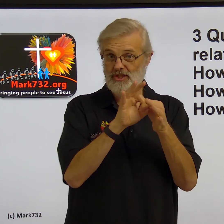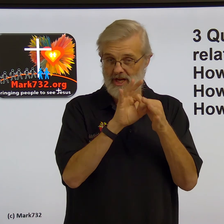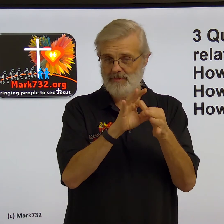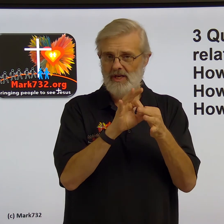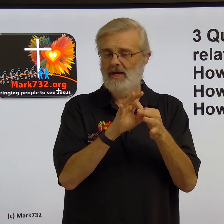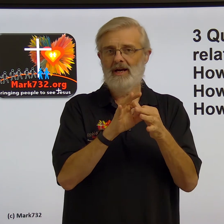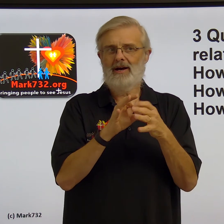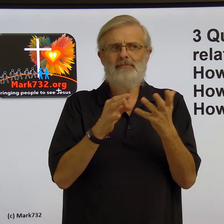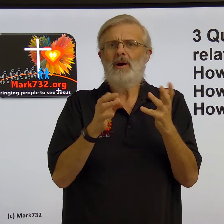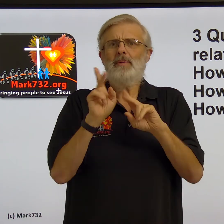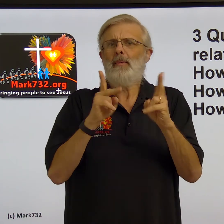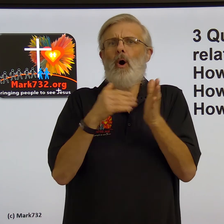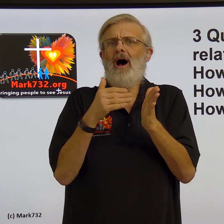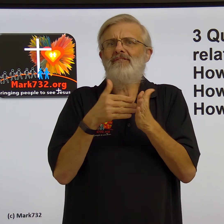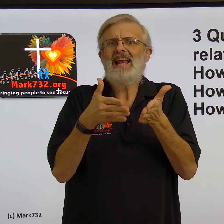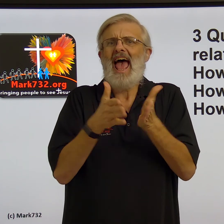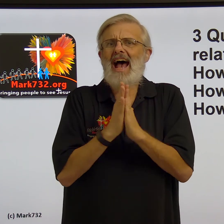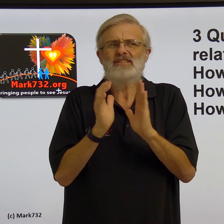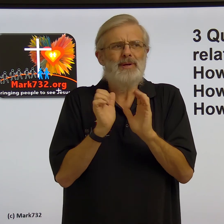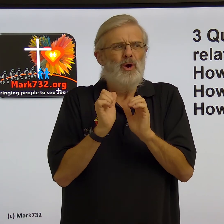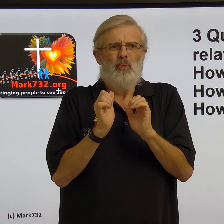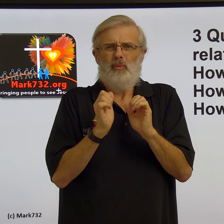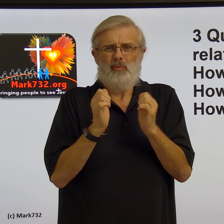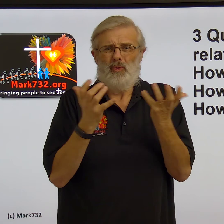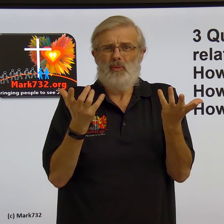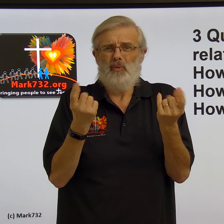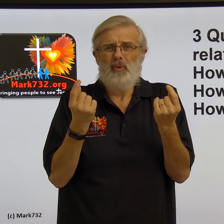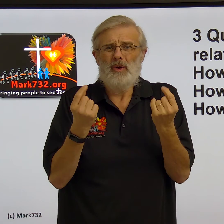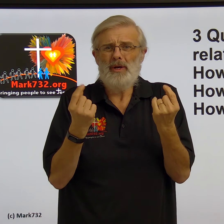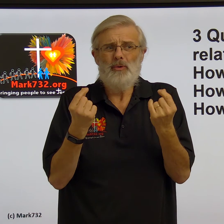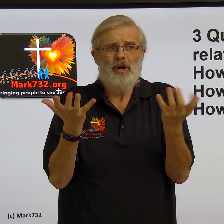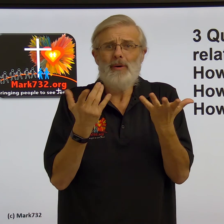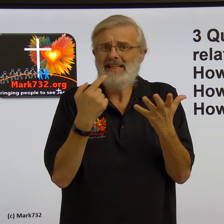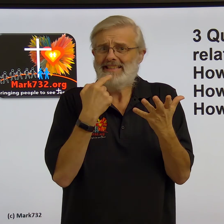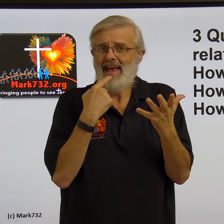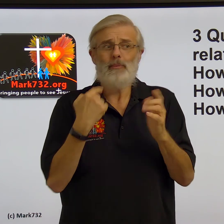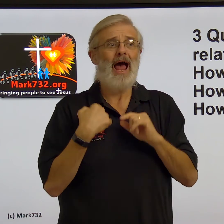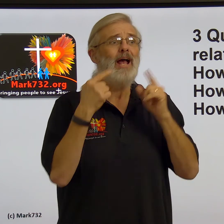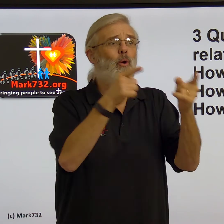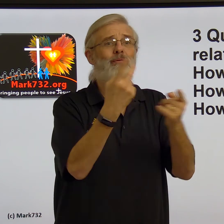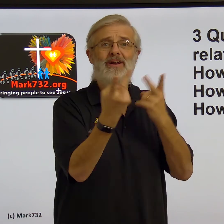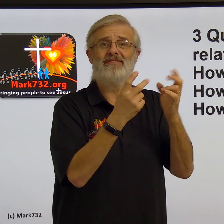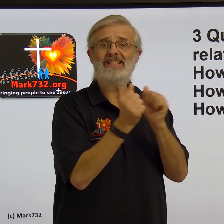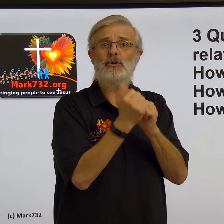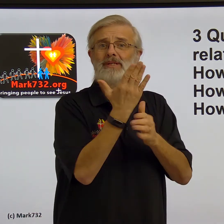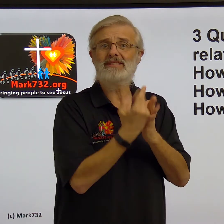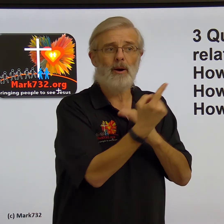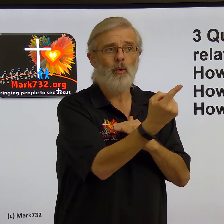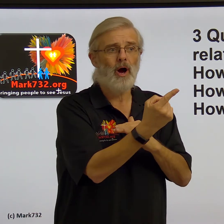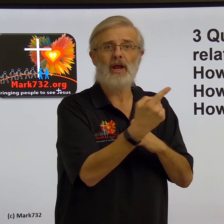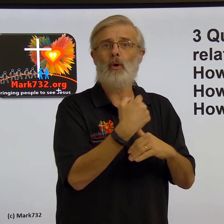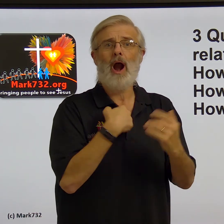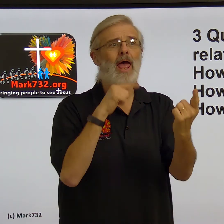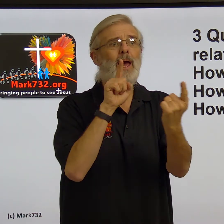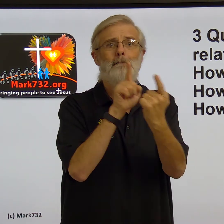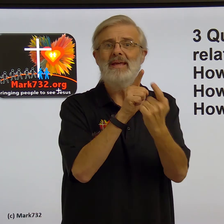people often ask me what do I do what do I say when I go over to visit with someone or I meet